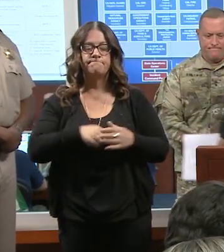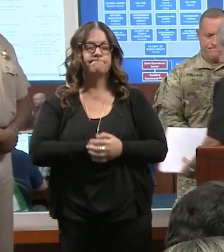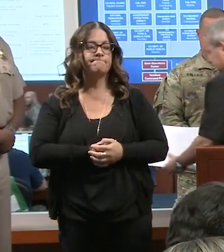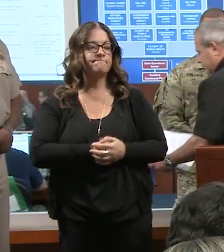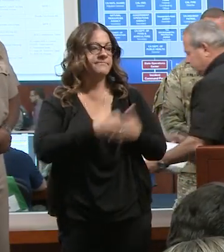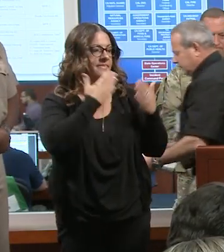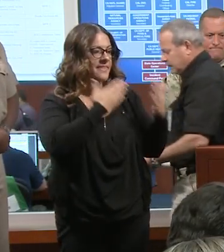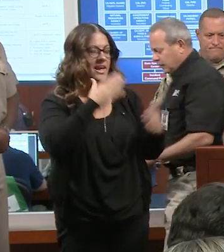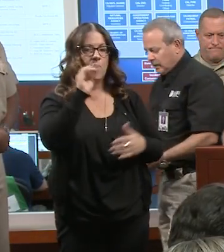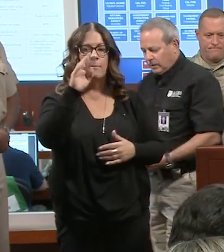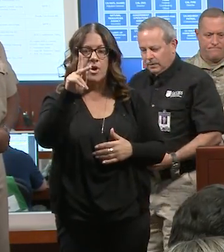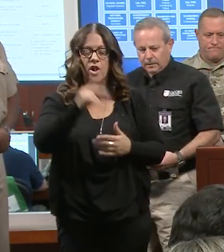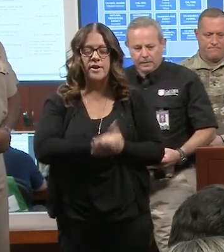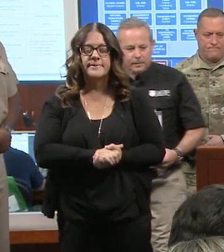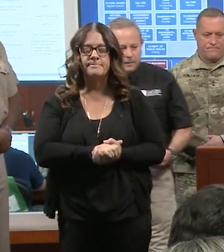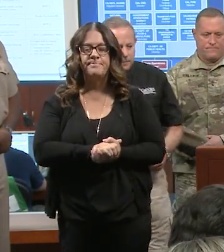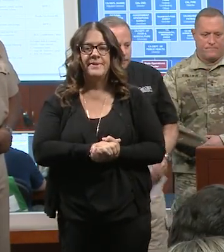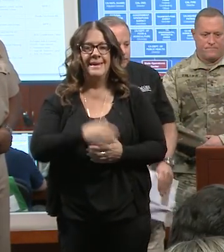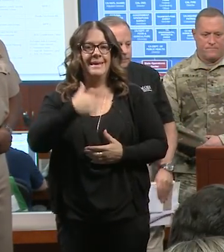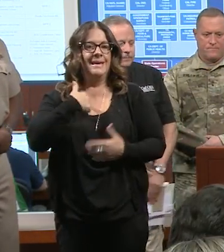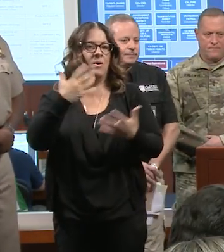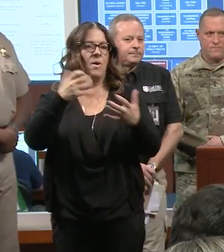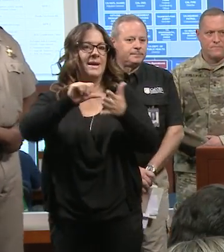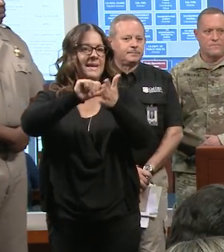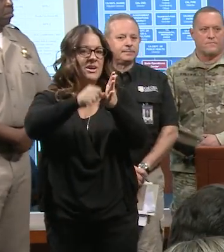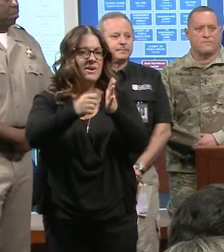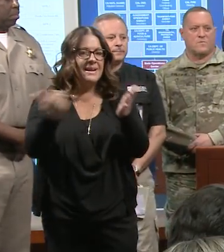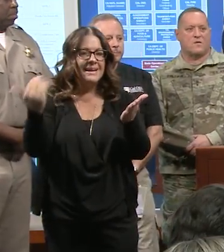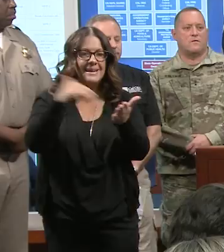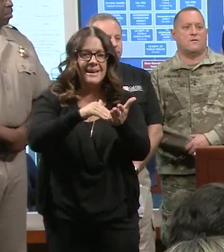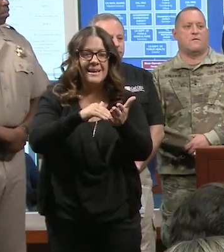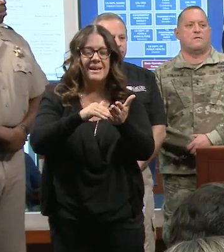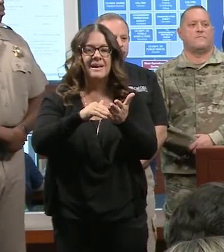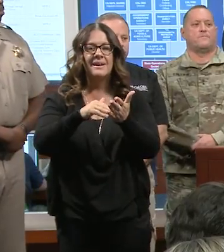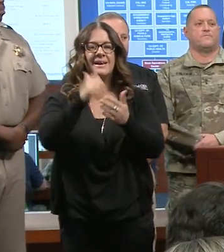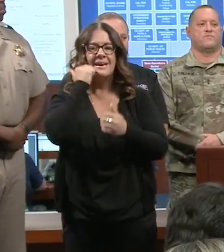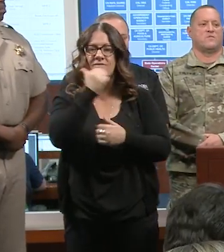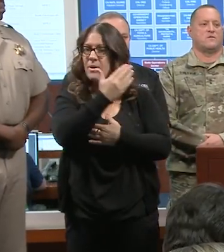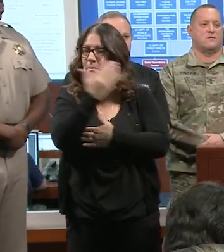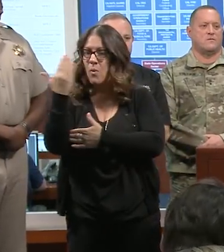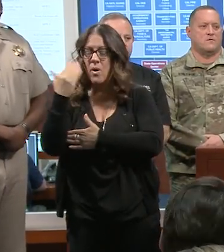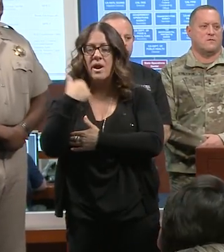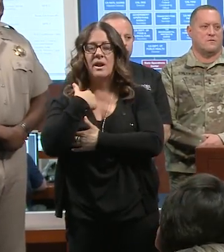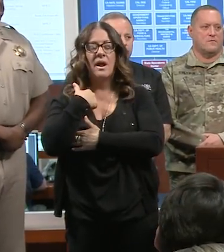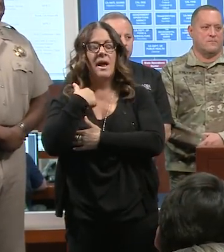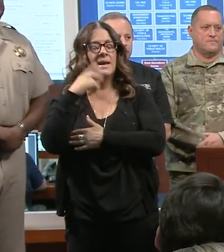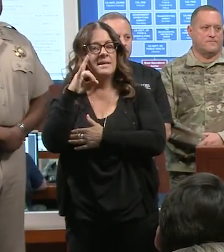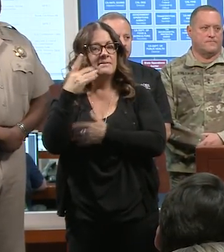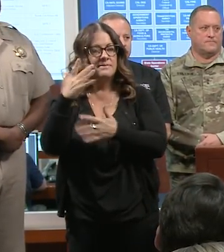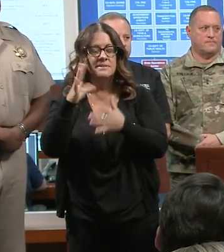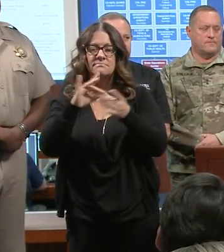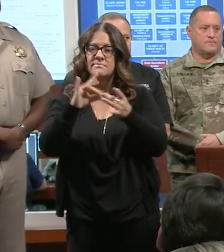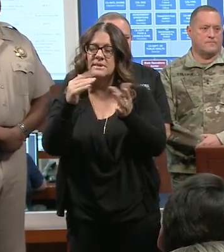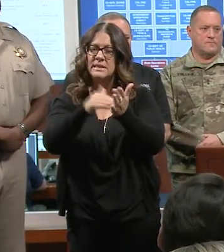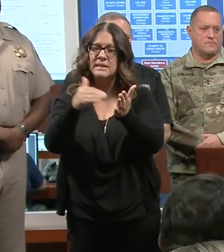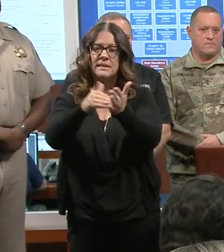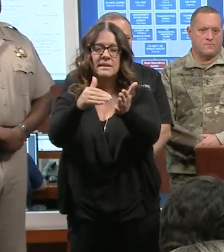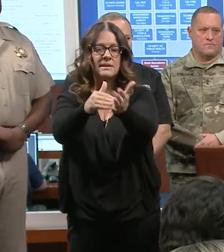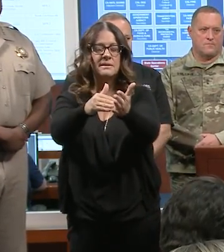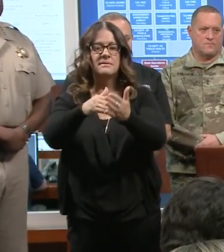Thank you, Mark. Yeah, and I just want to reiterate, and this is what we've said every morning all week since this